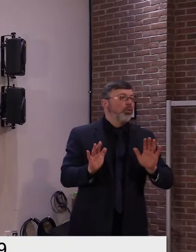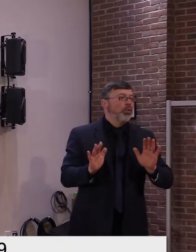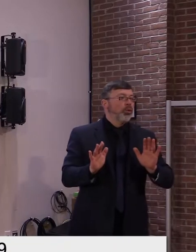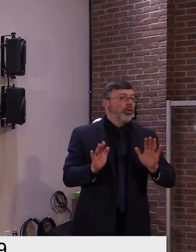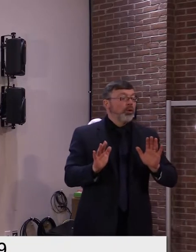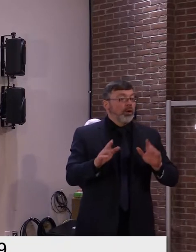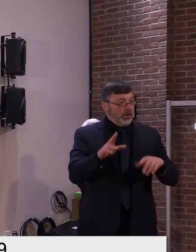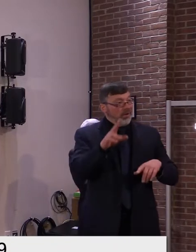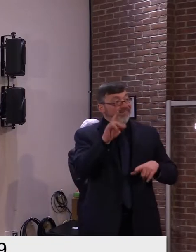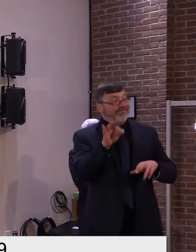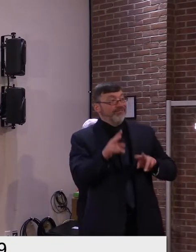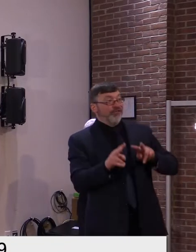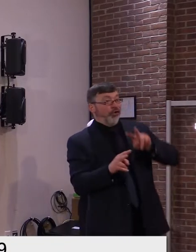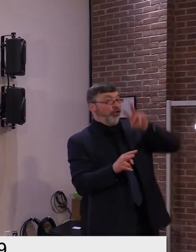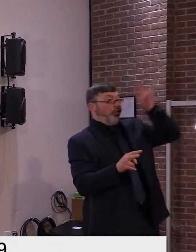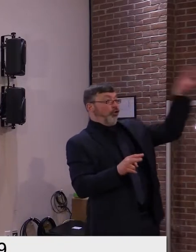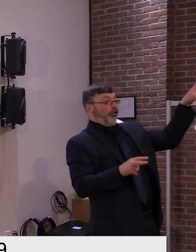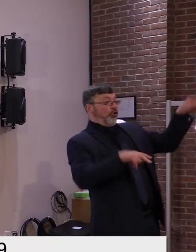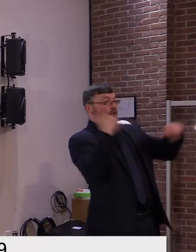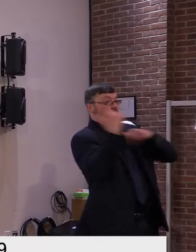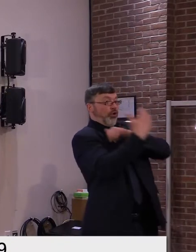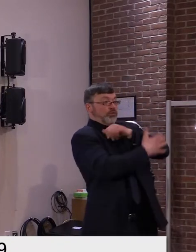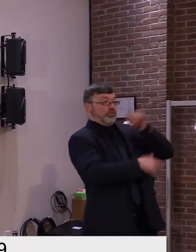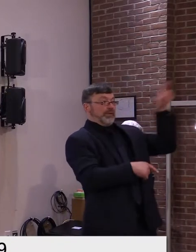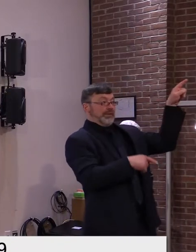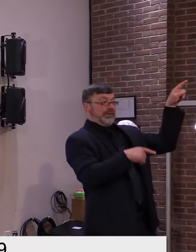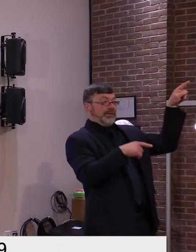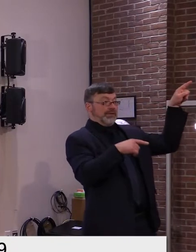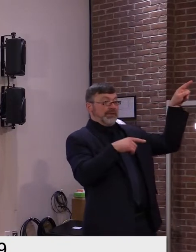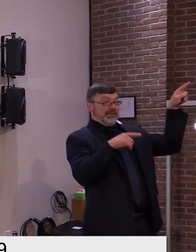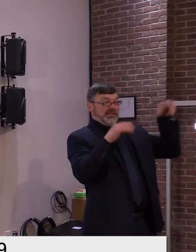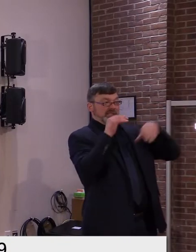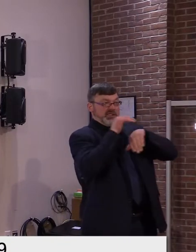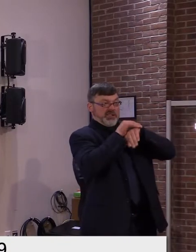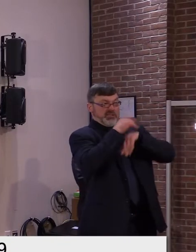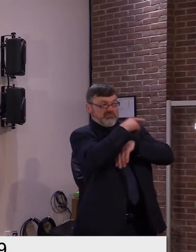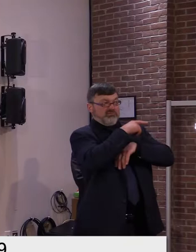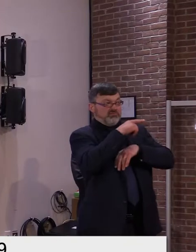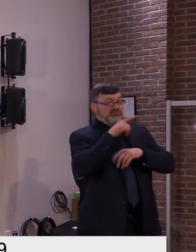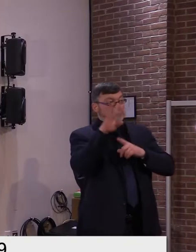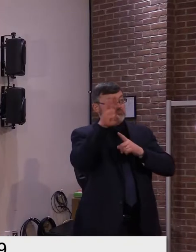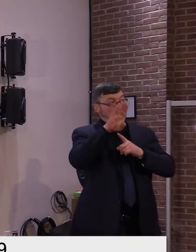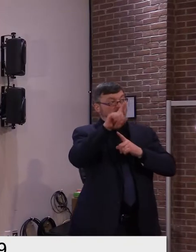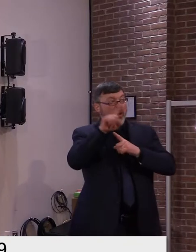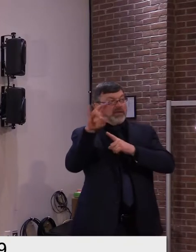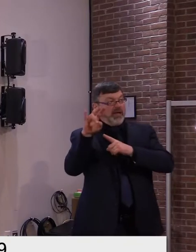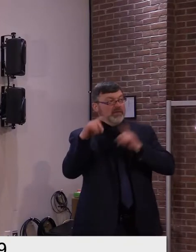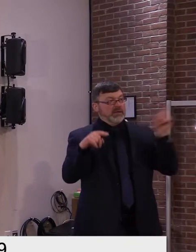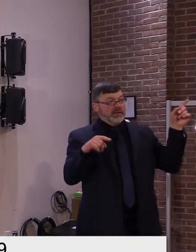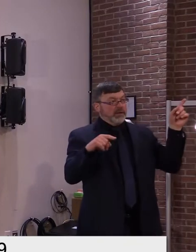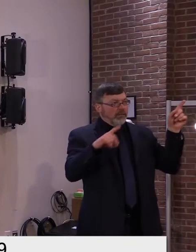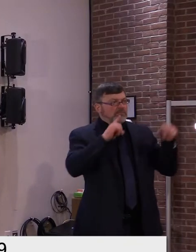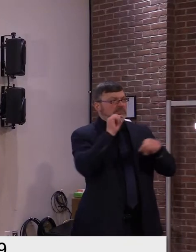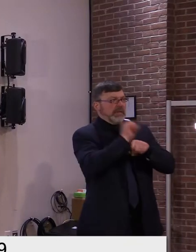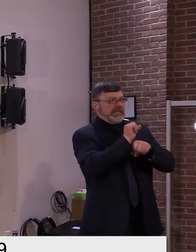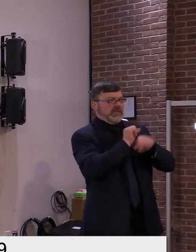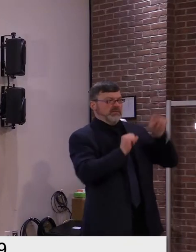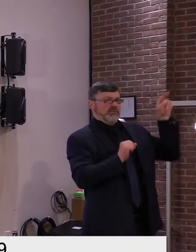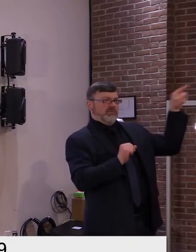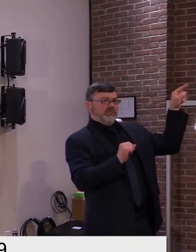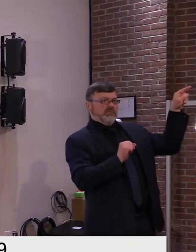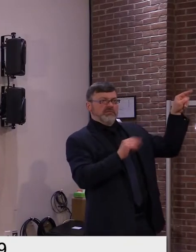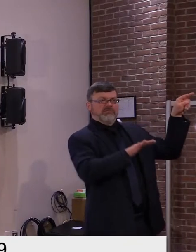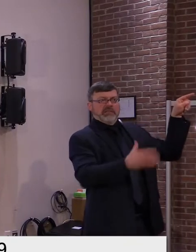does provide the first indication that this variant may be more deadly. But according to the study,